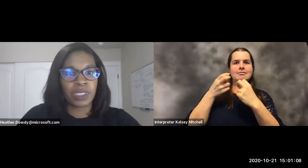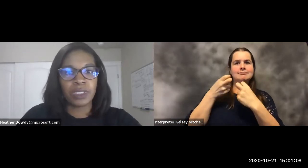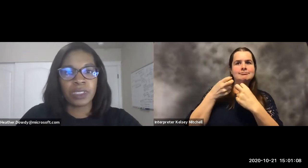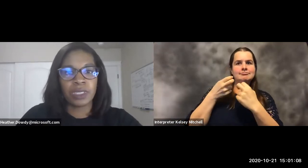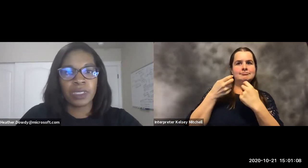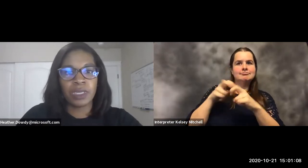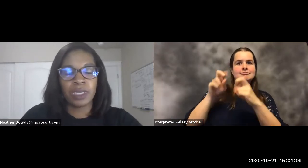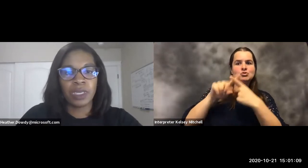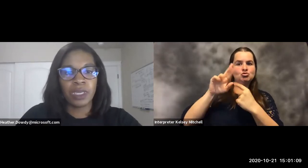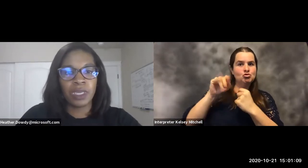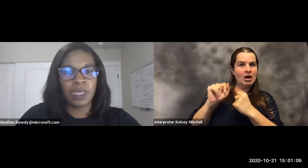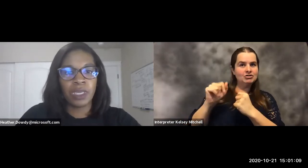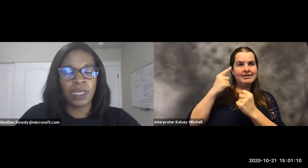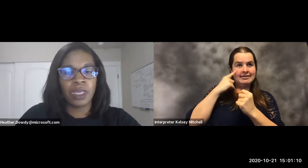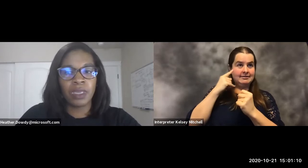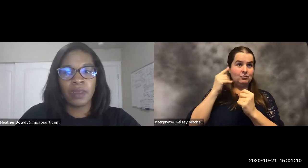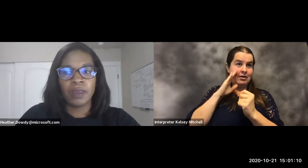questions.